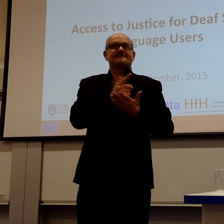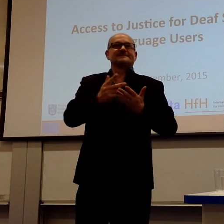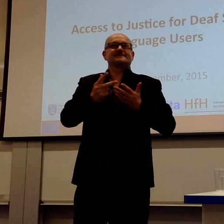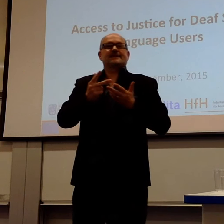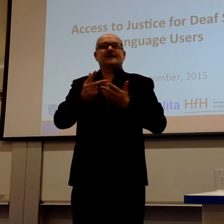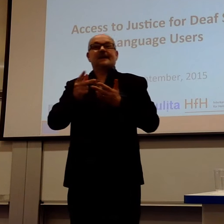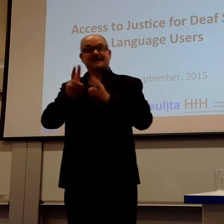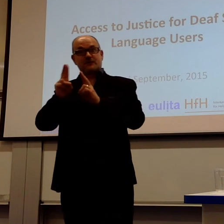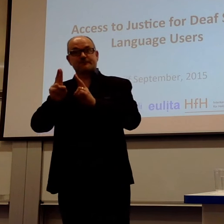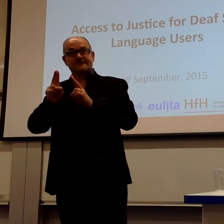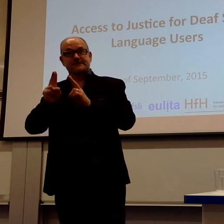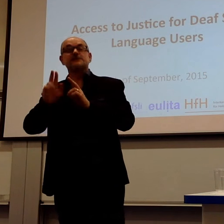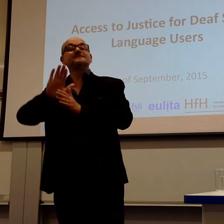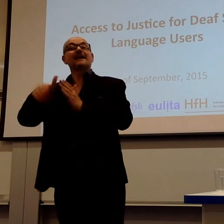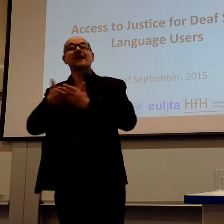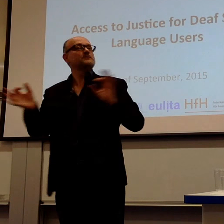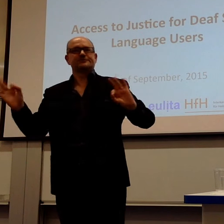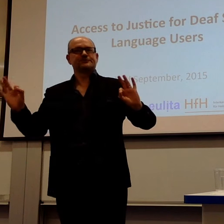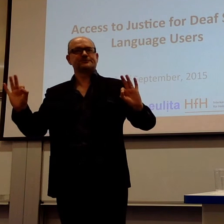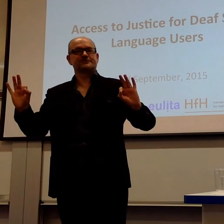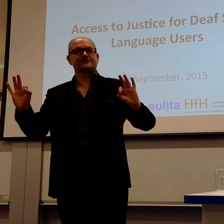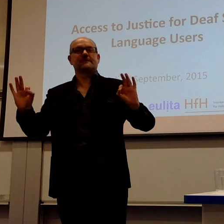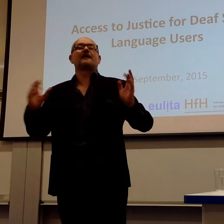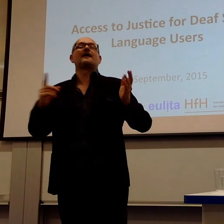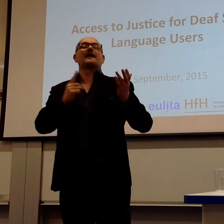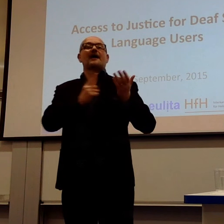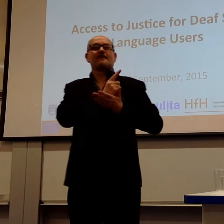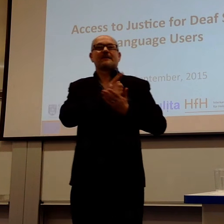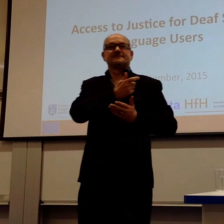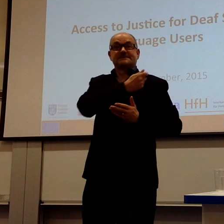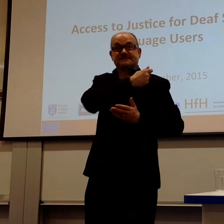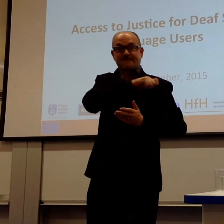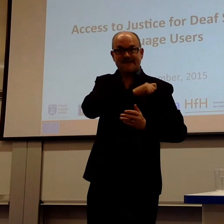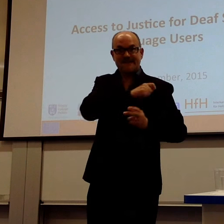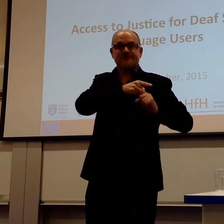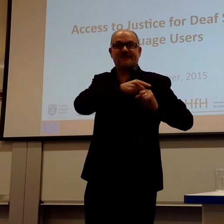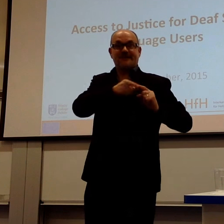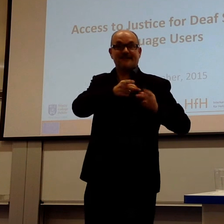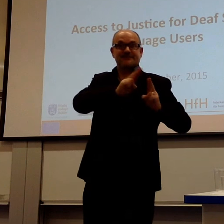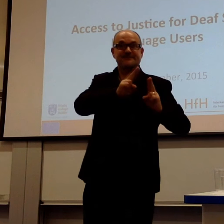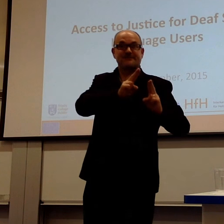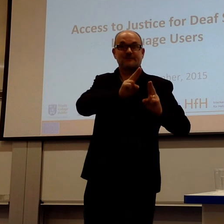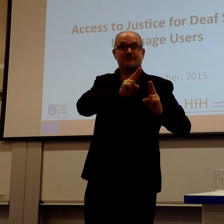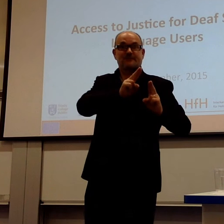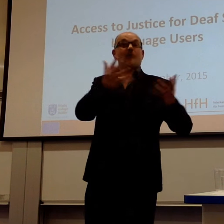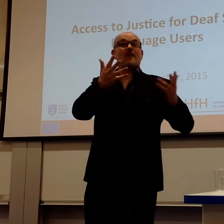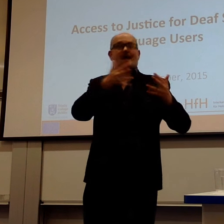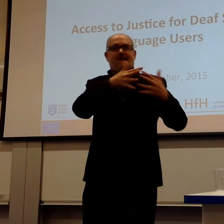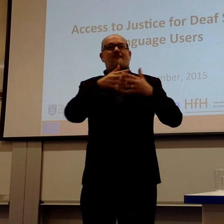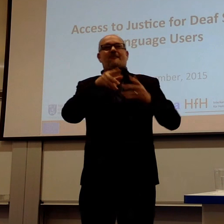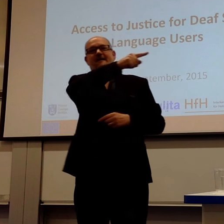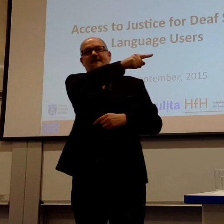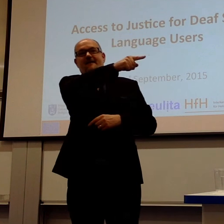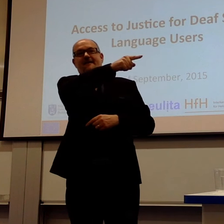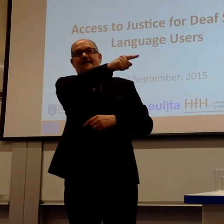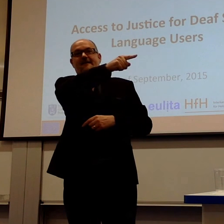Which is an excellent book. Not about sign language interpreters in particular, but in fact about Spanish English interpreters working